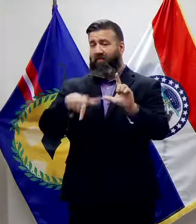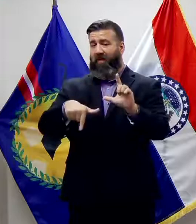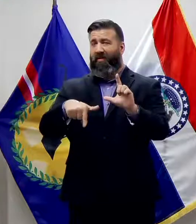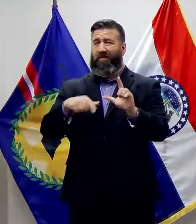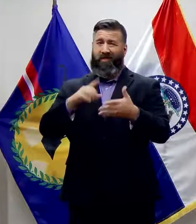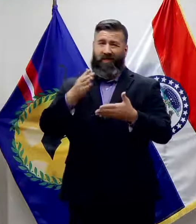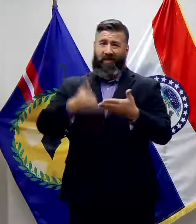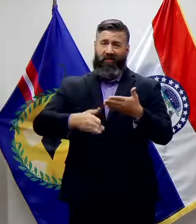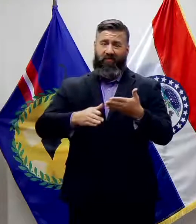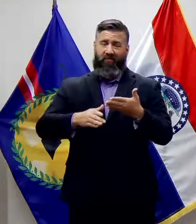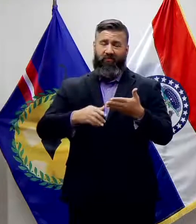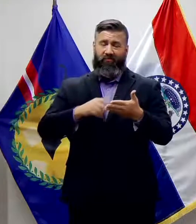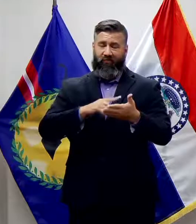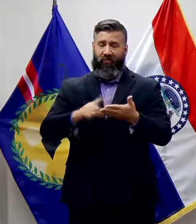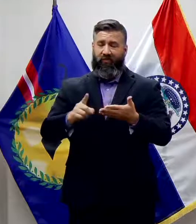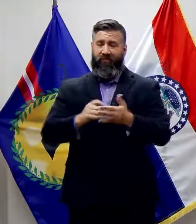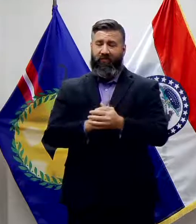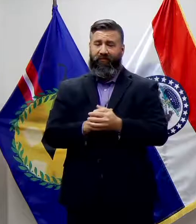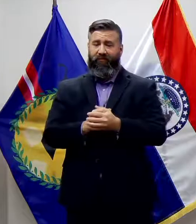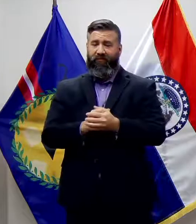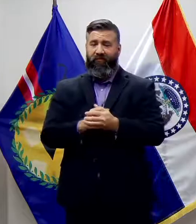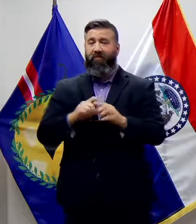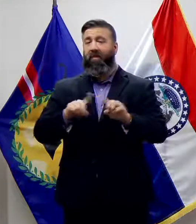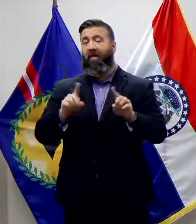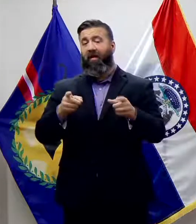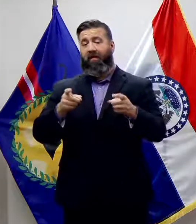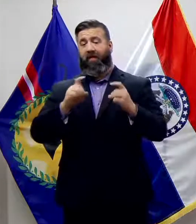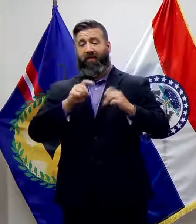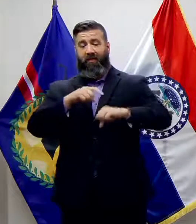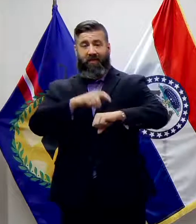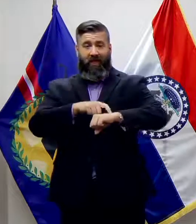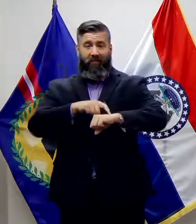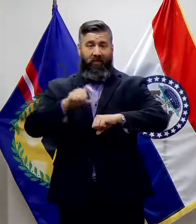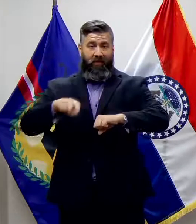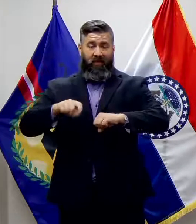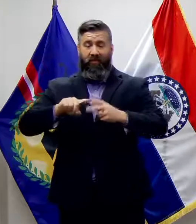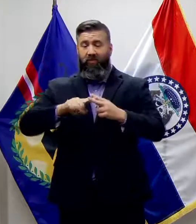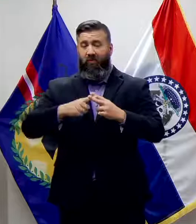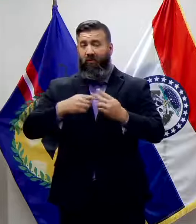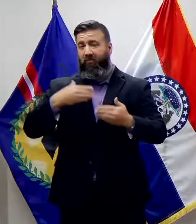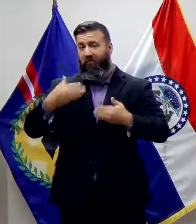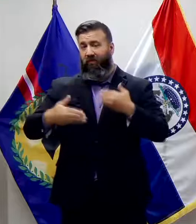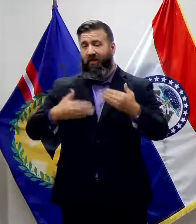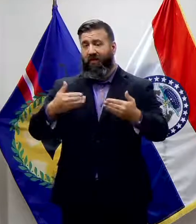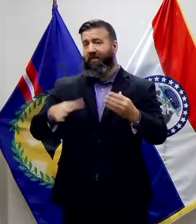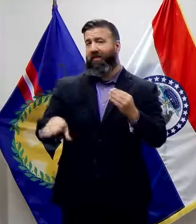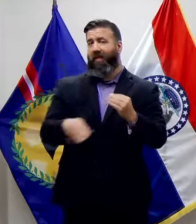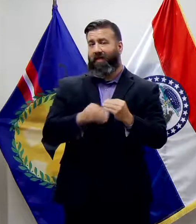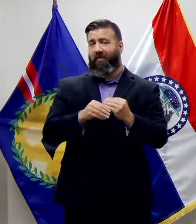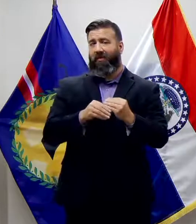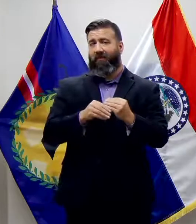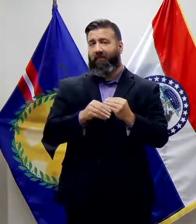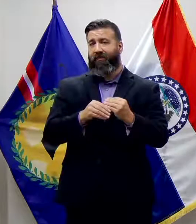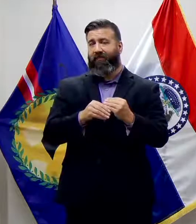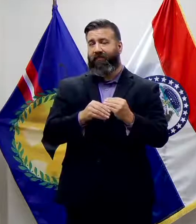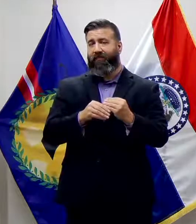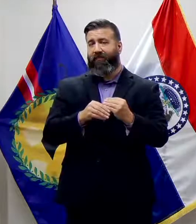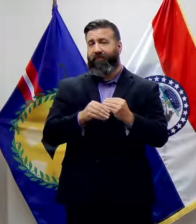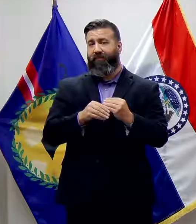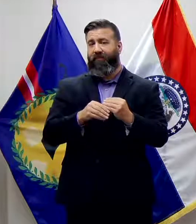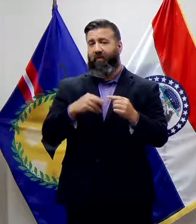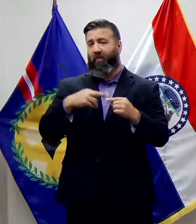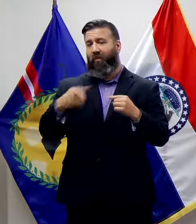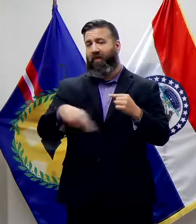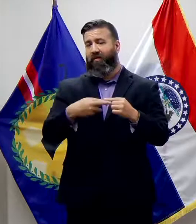this week. But that gave us the time we needed to start processing those extra